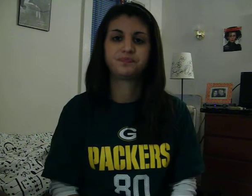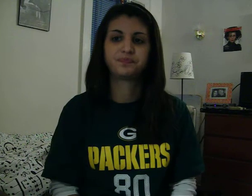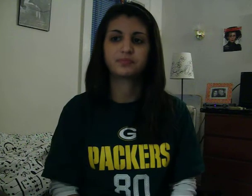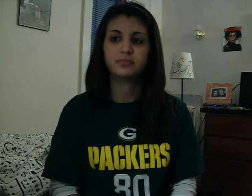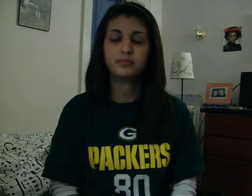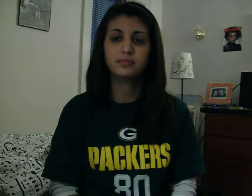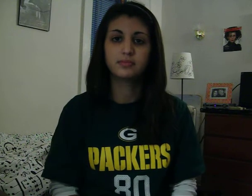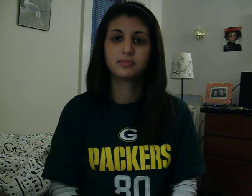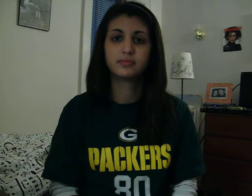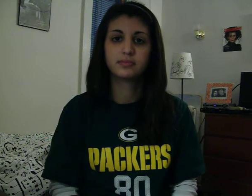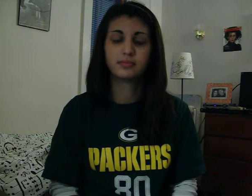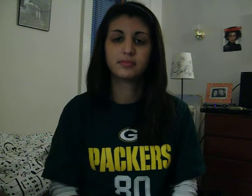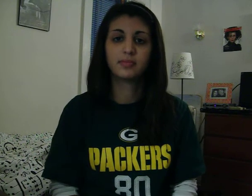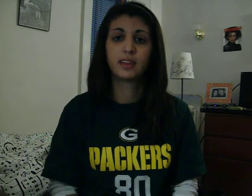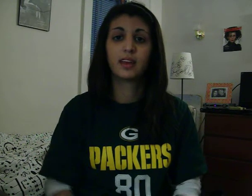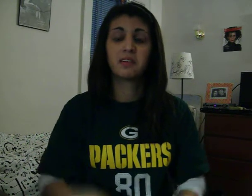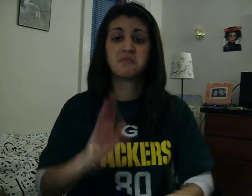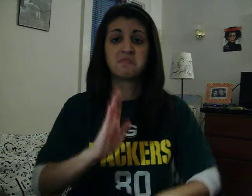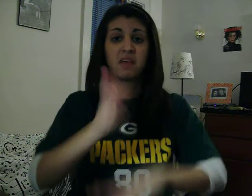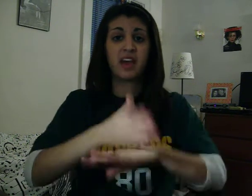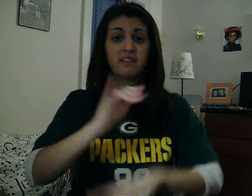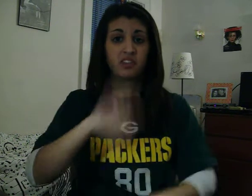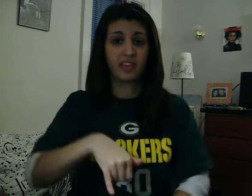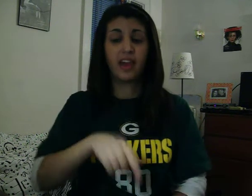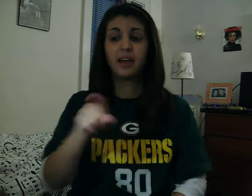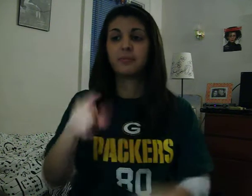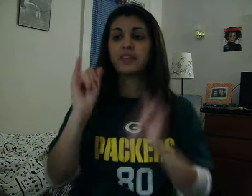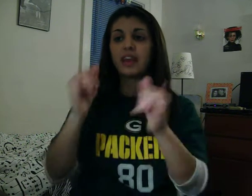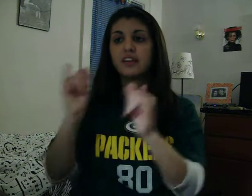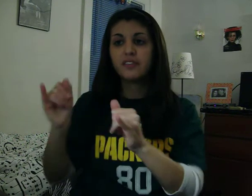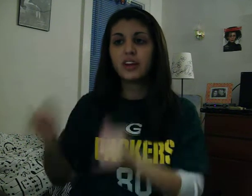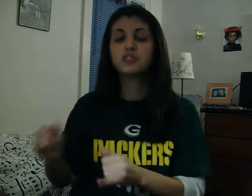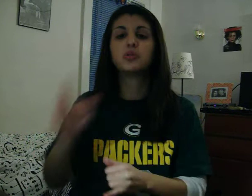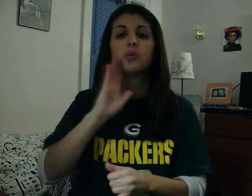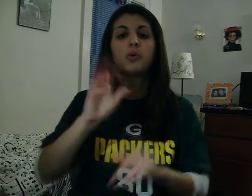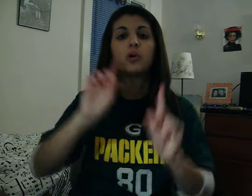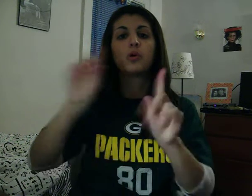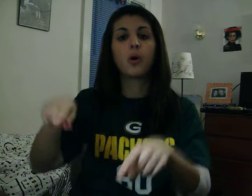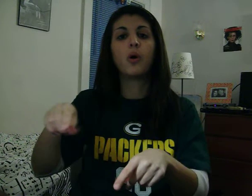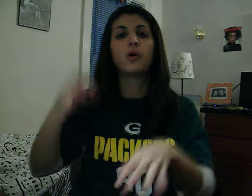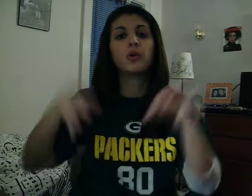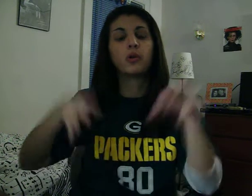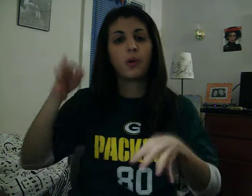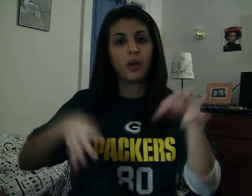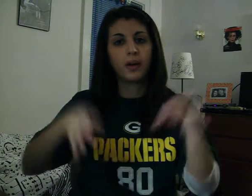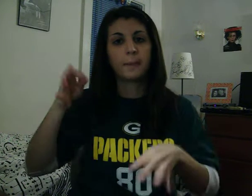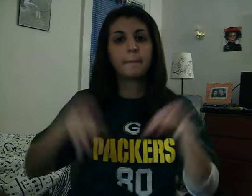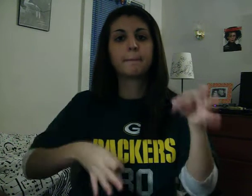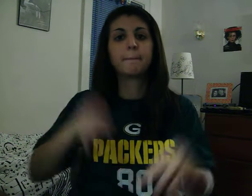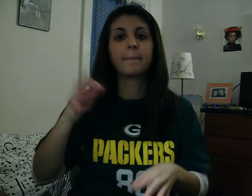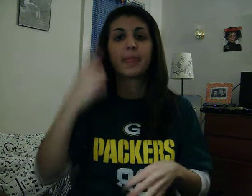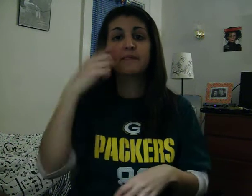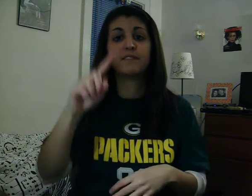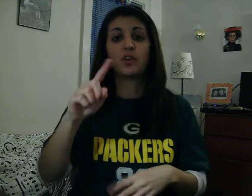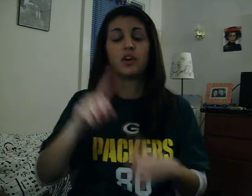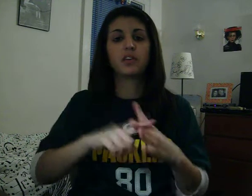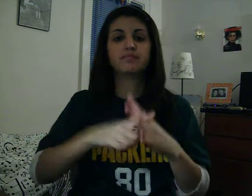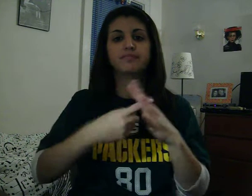Subsequently to that, the individual is brought before the court for what is called the initial appearance. At